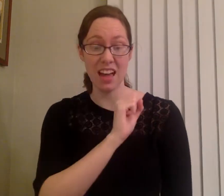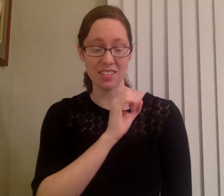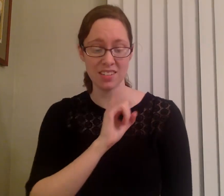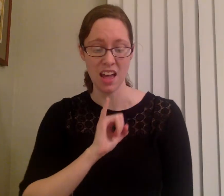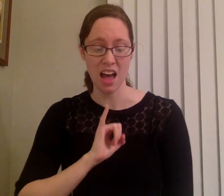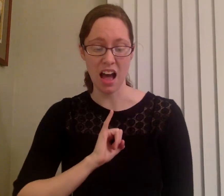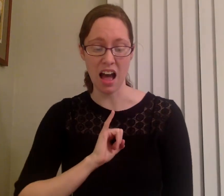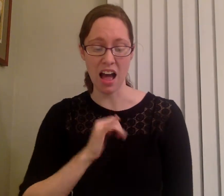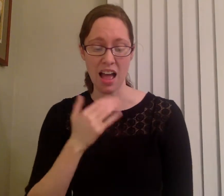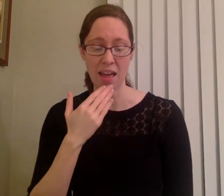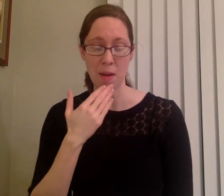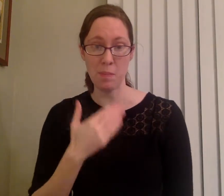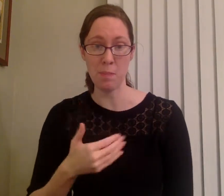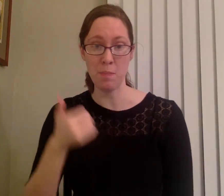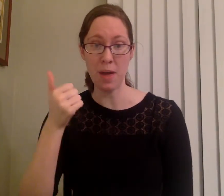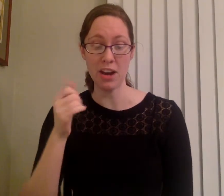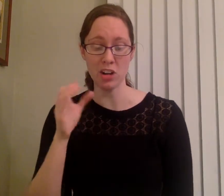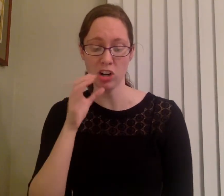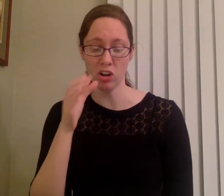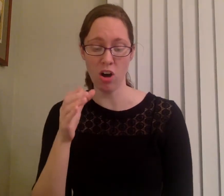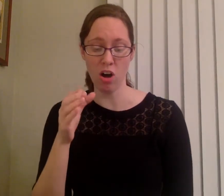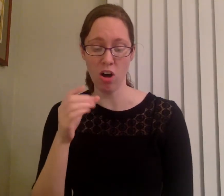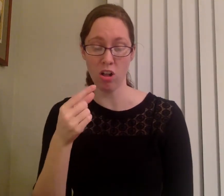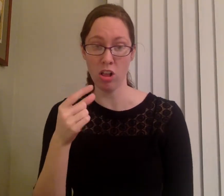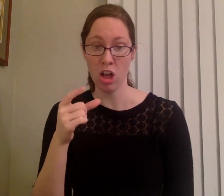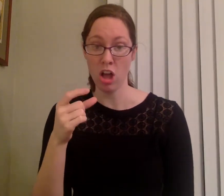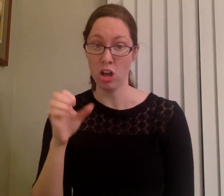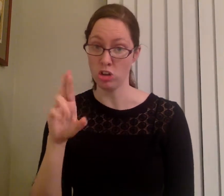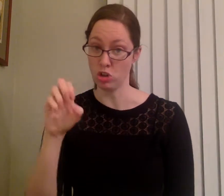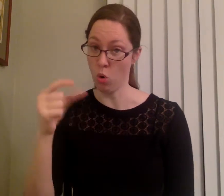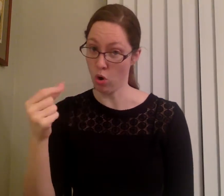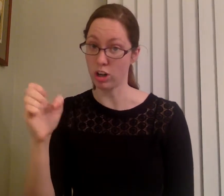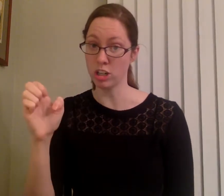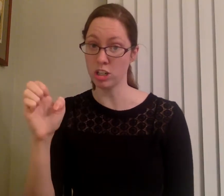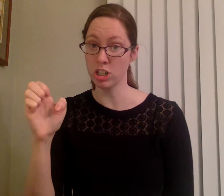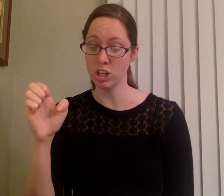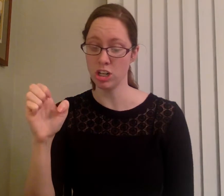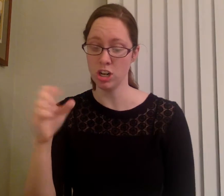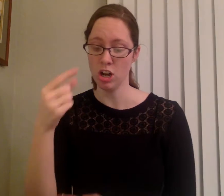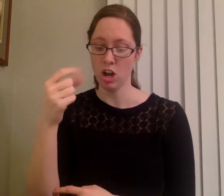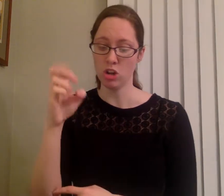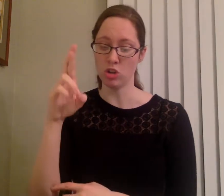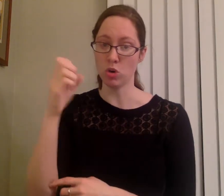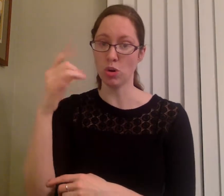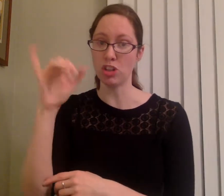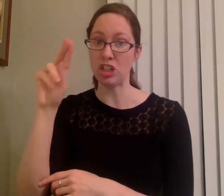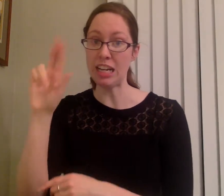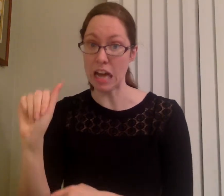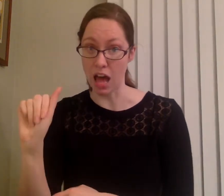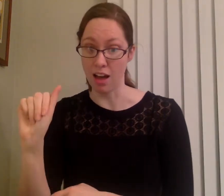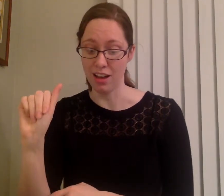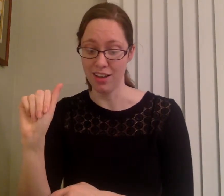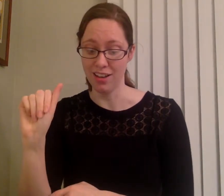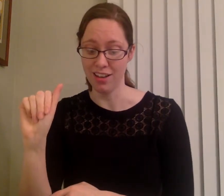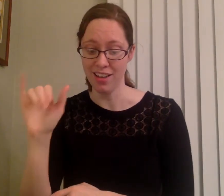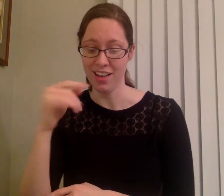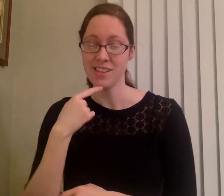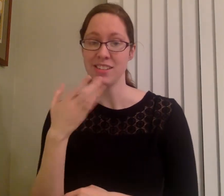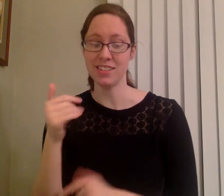guess I better call George Georgina,